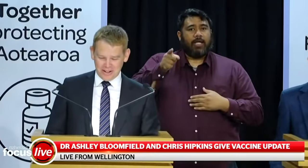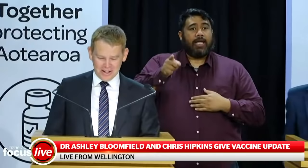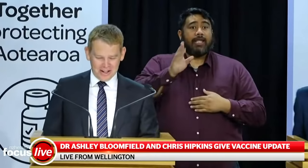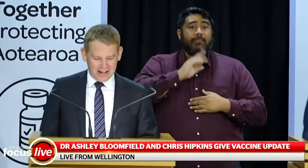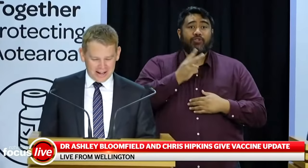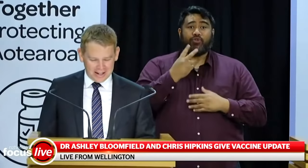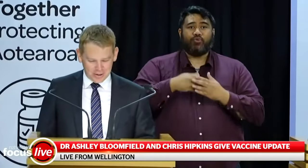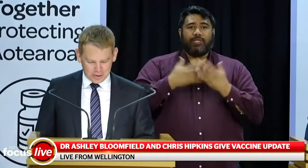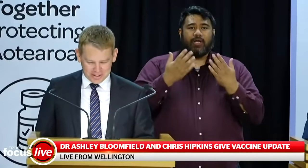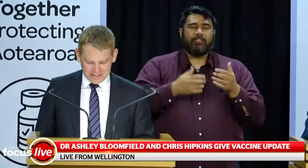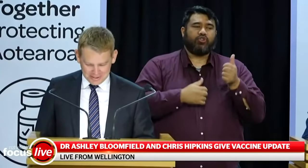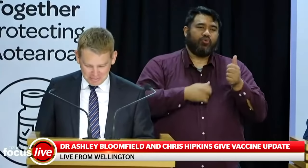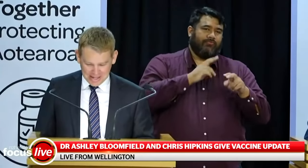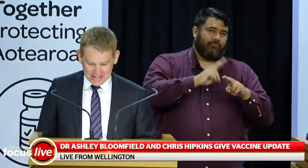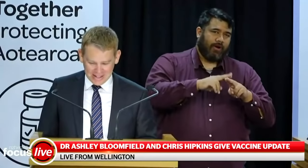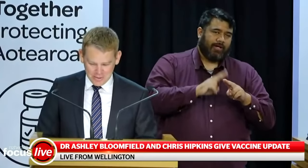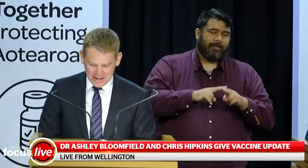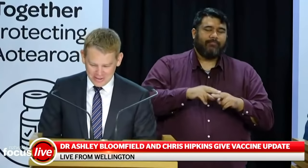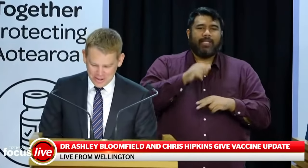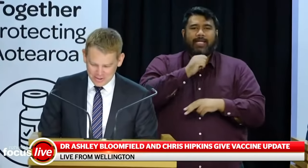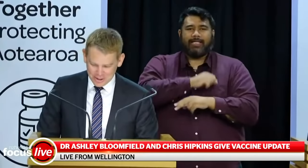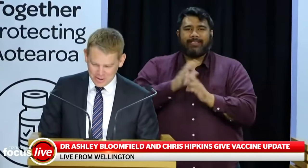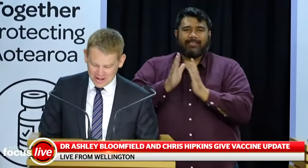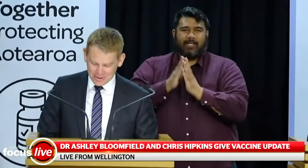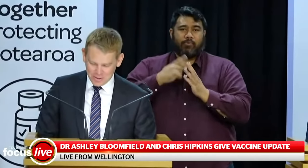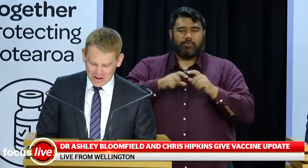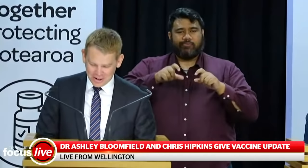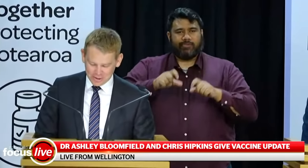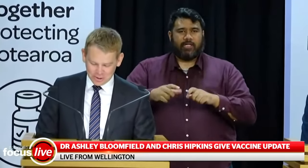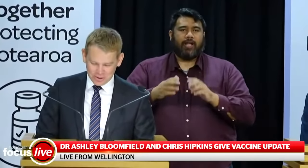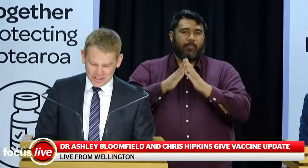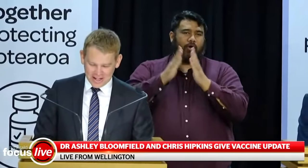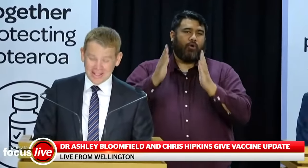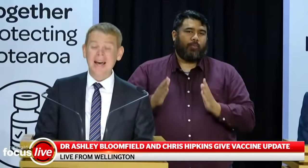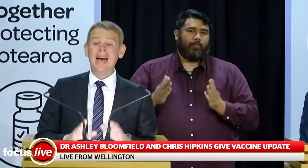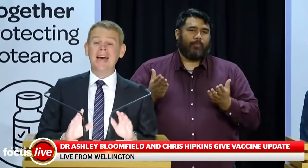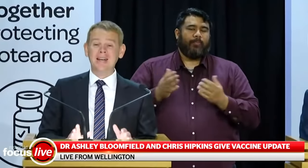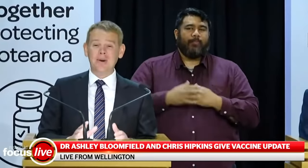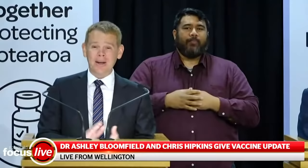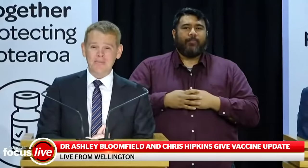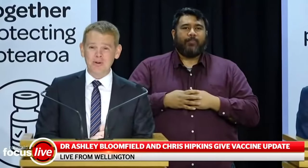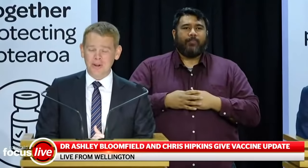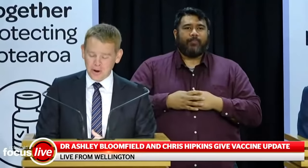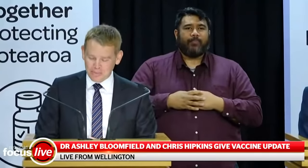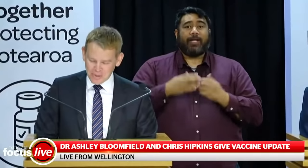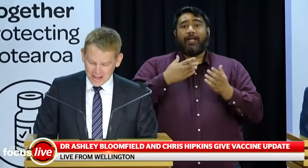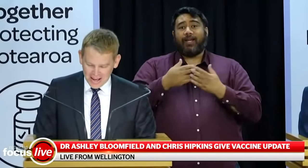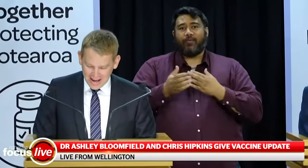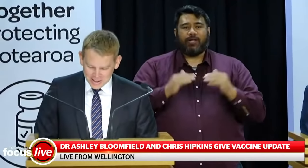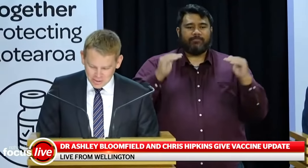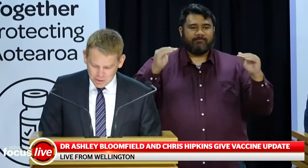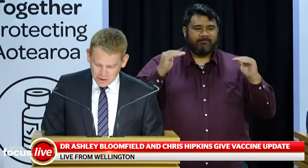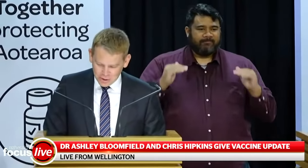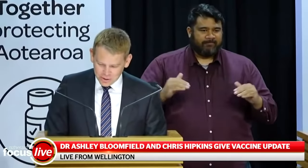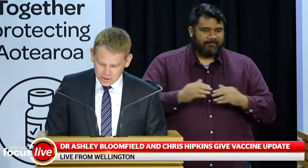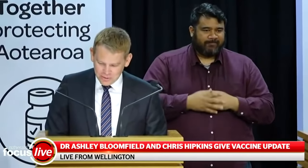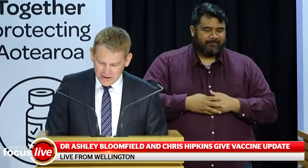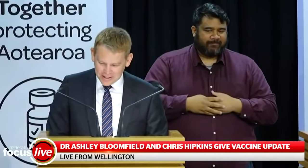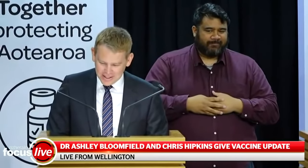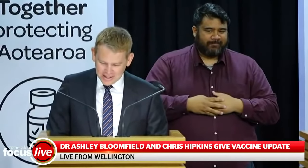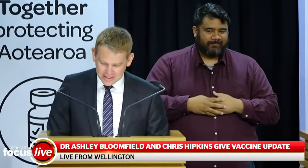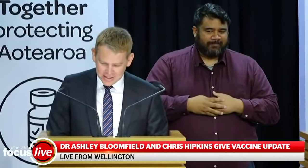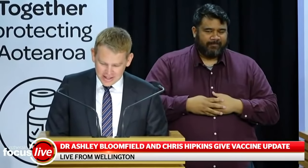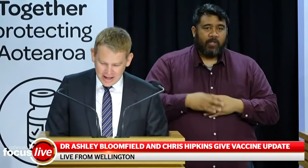codes, having not been anywhere where there were QR codes on those days. Anyway, moving on. Moving on